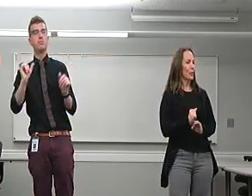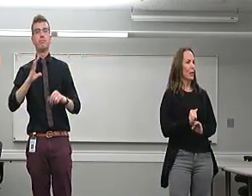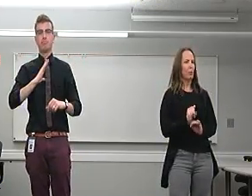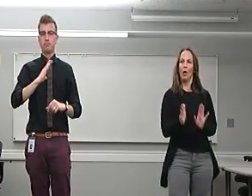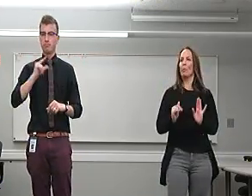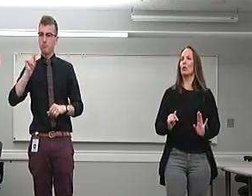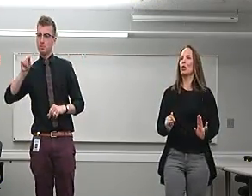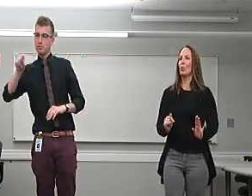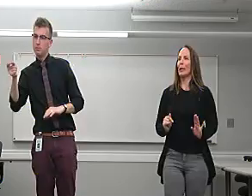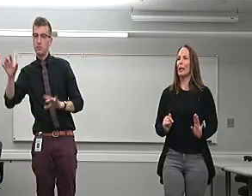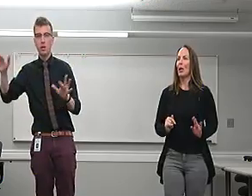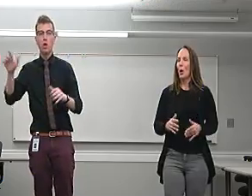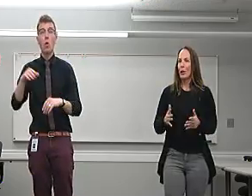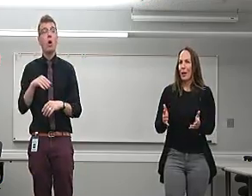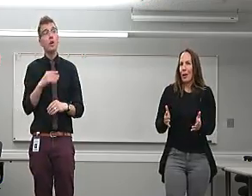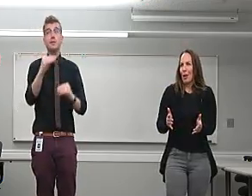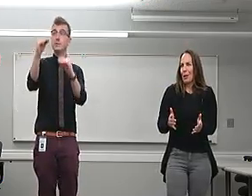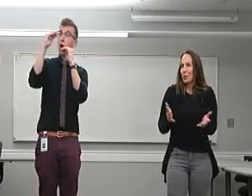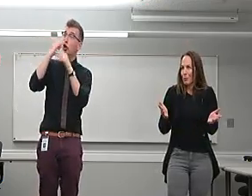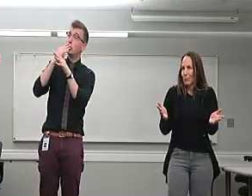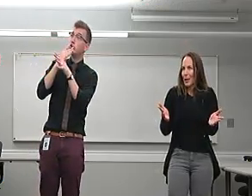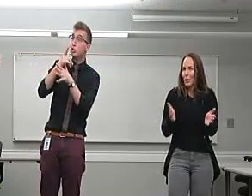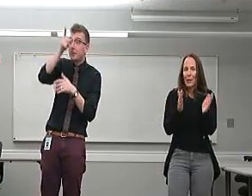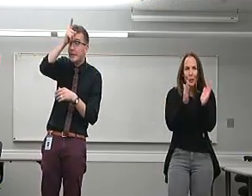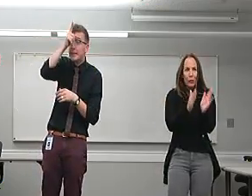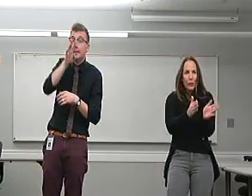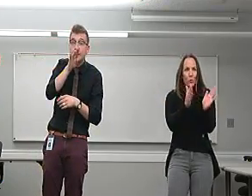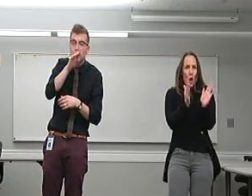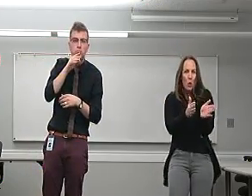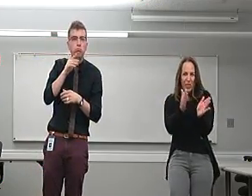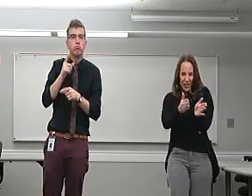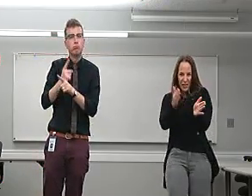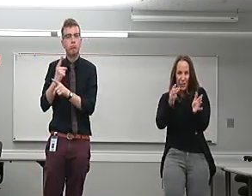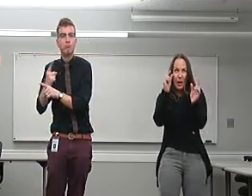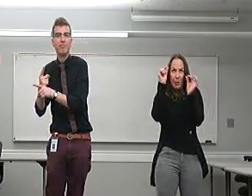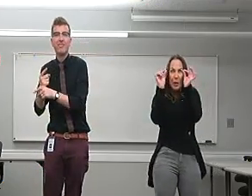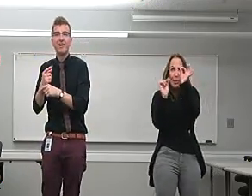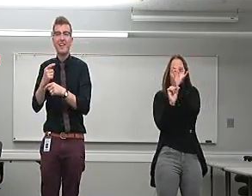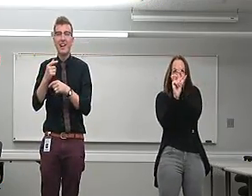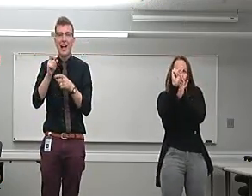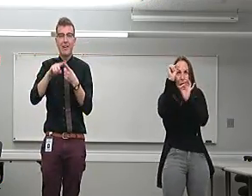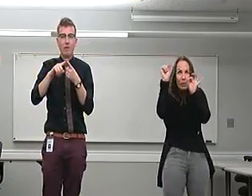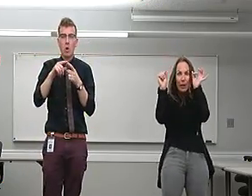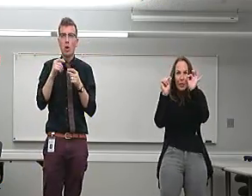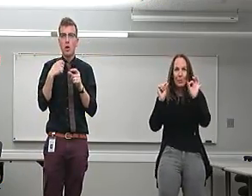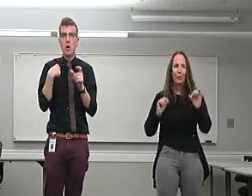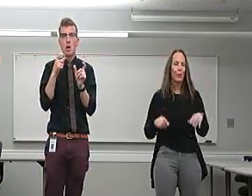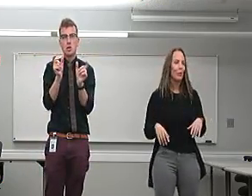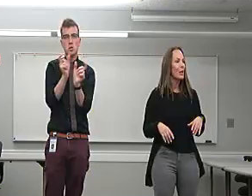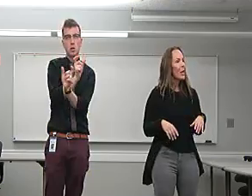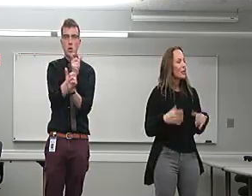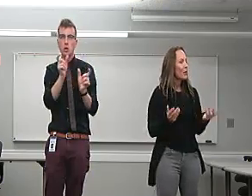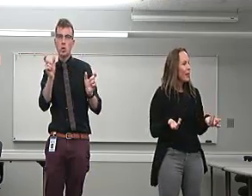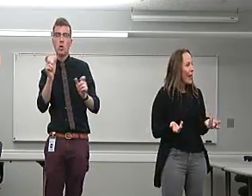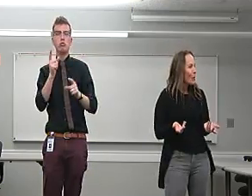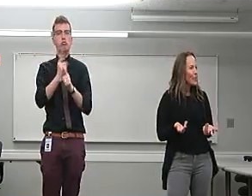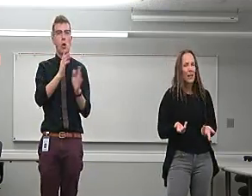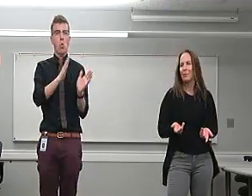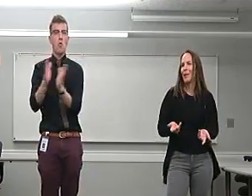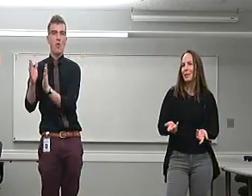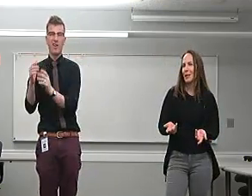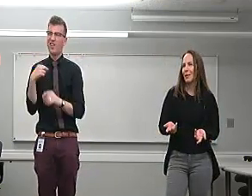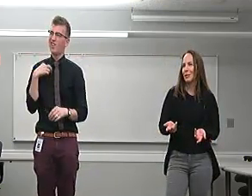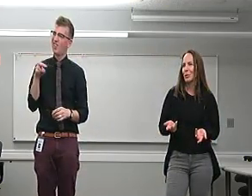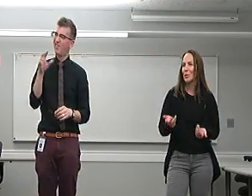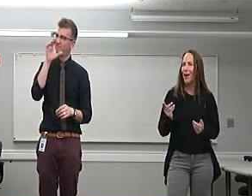German. Right? You're like, this, and then move the words around and get in the right order. So I thought that was kind of a fascinating thing too, because